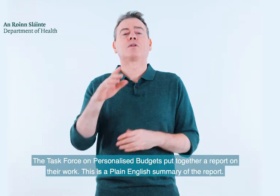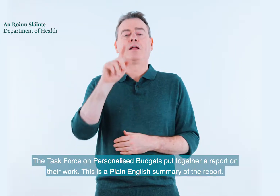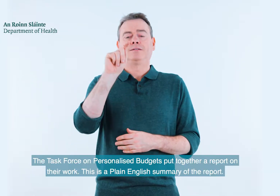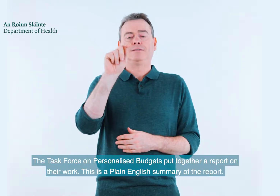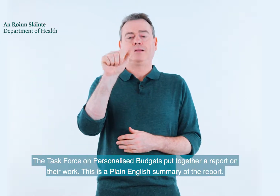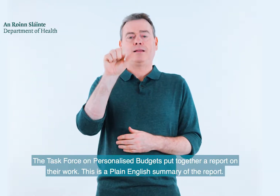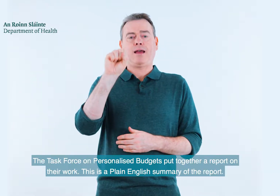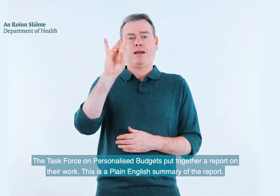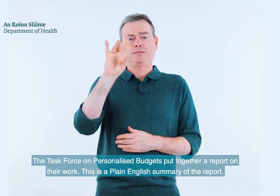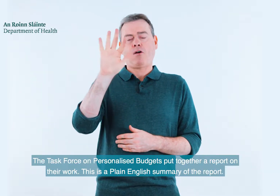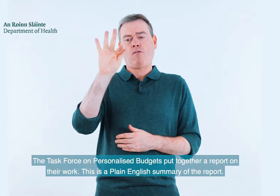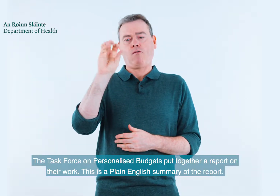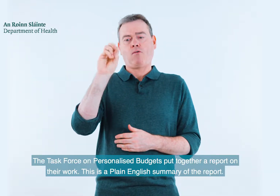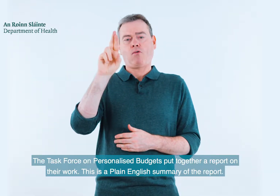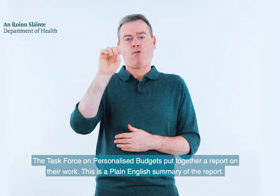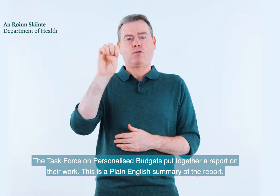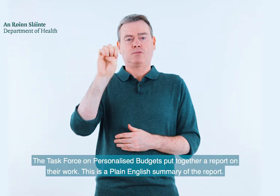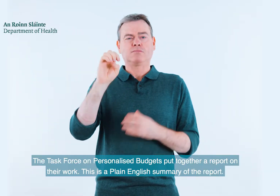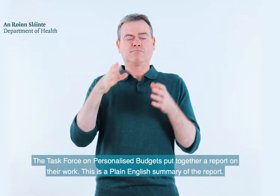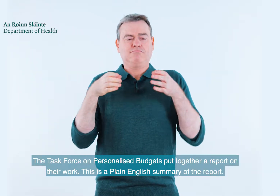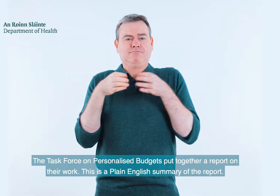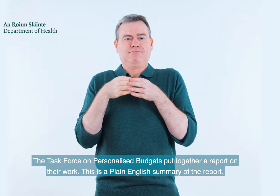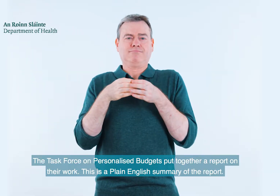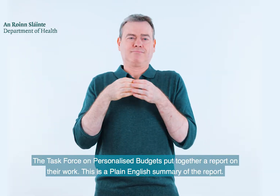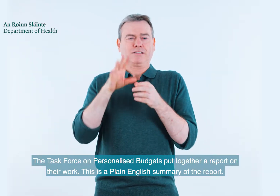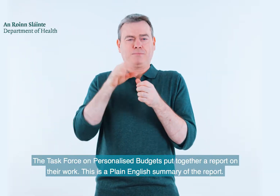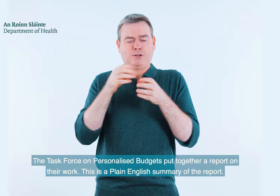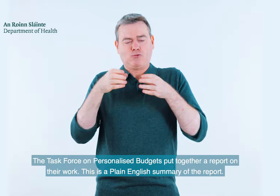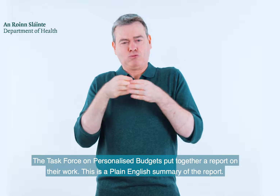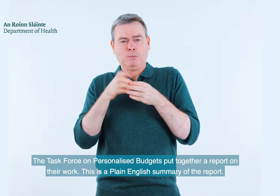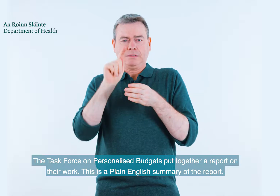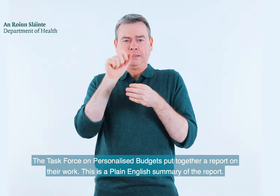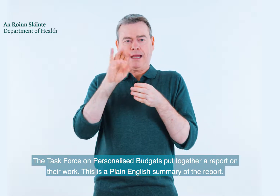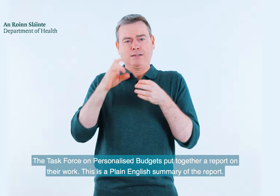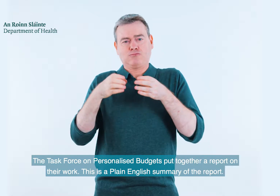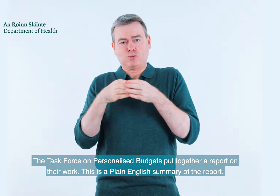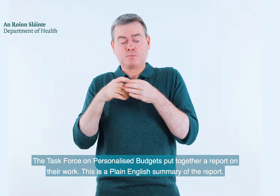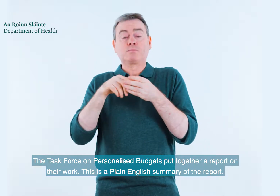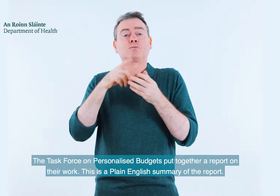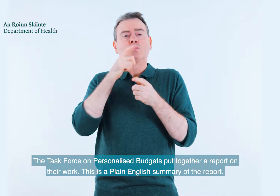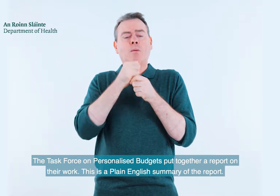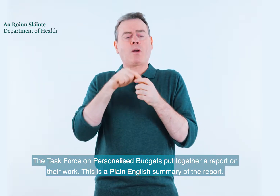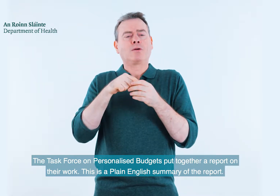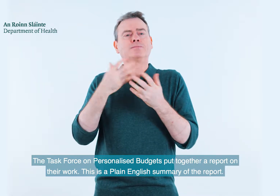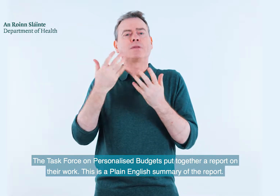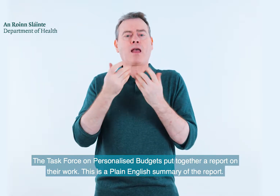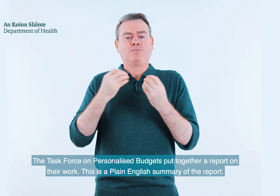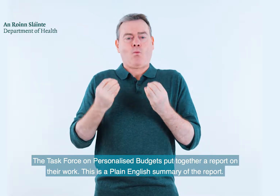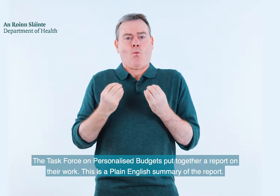The Task Force on Personalised Budgets put together a report on their work. This is a plain English summary of the report.